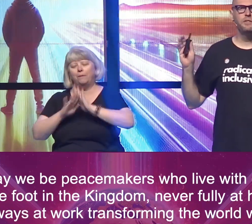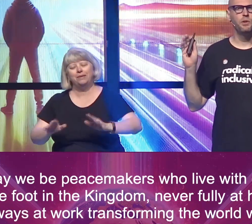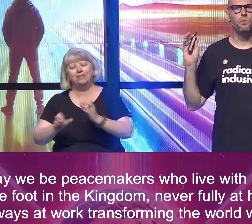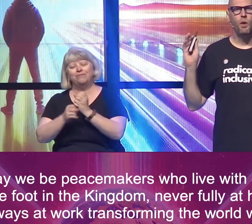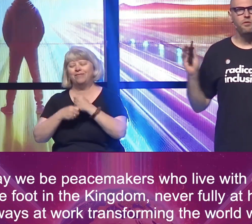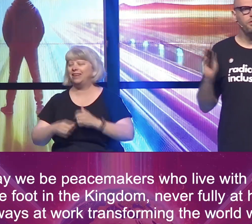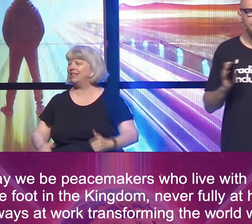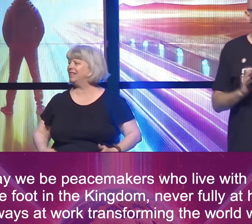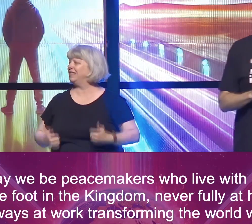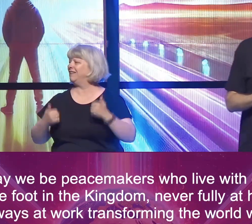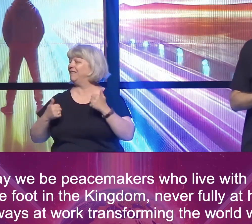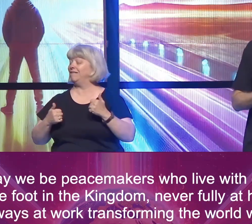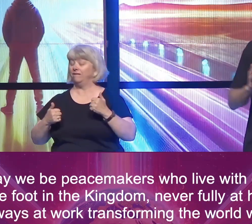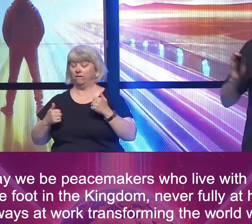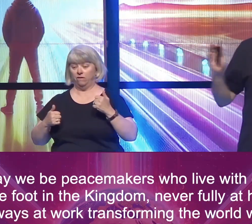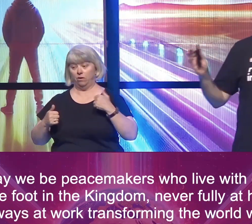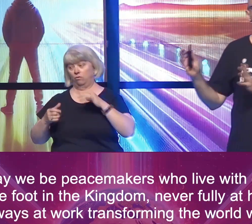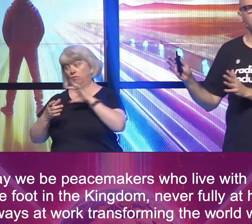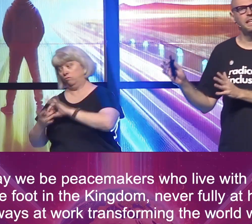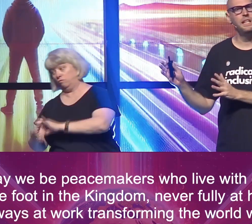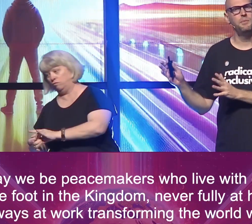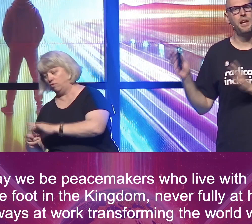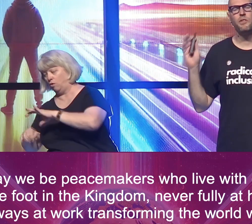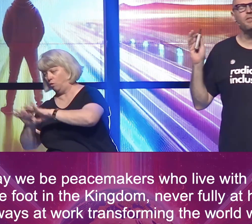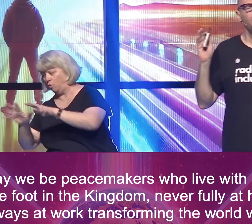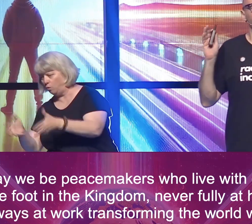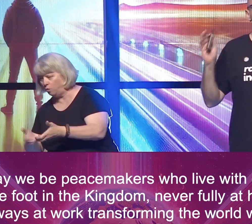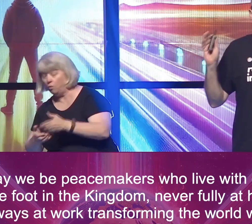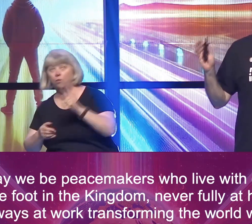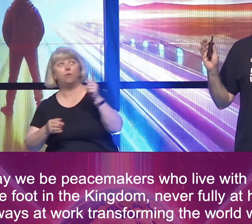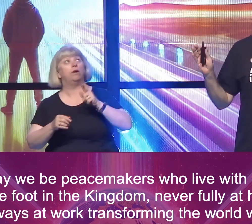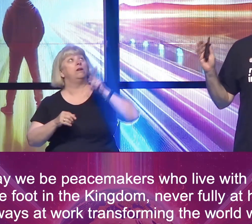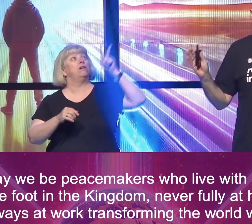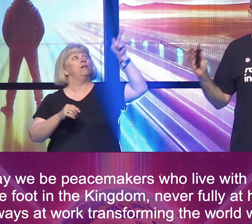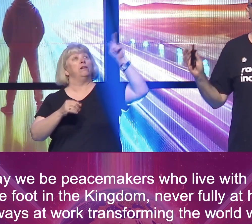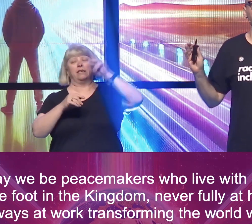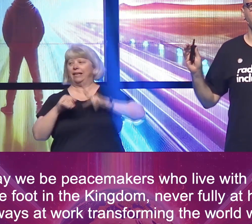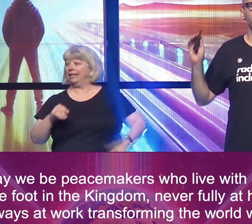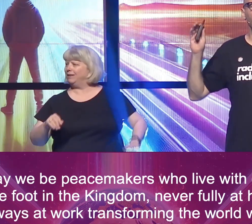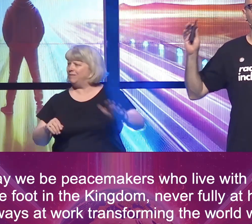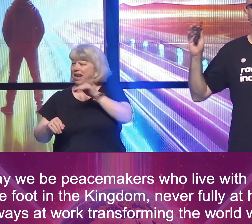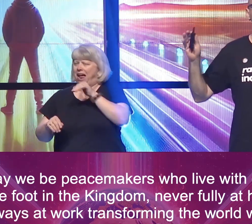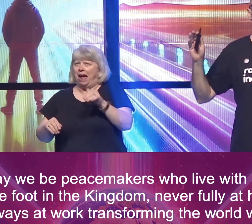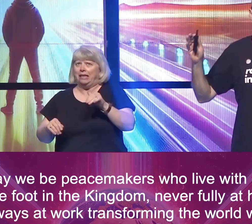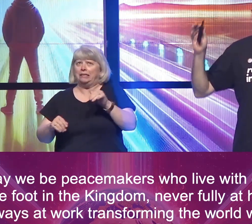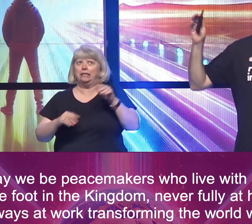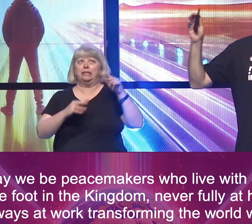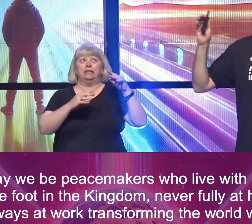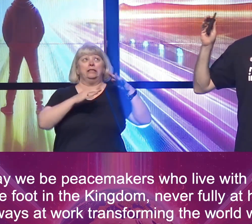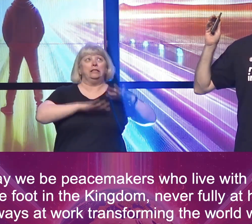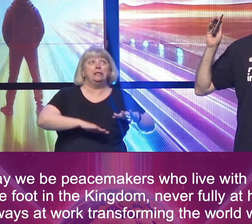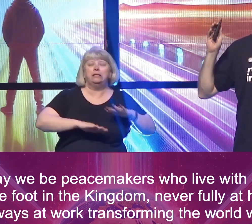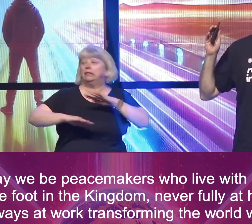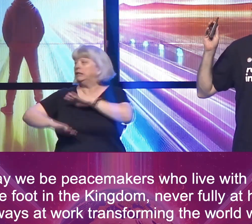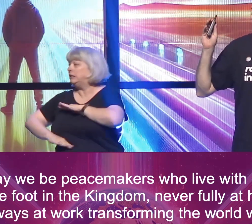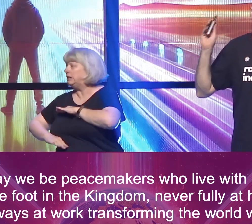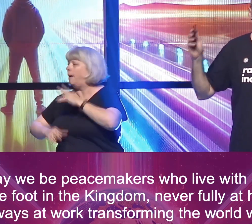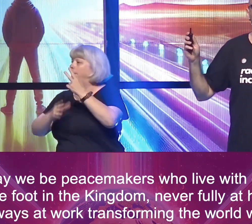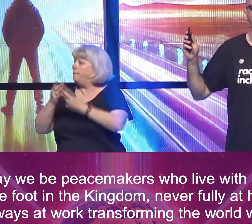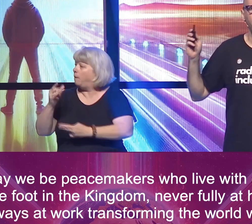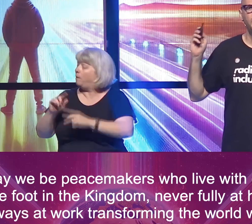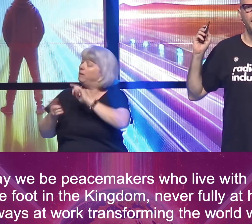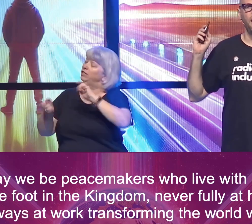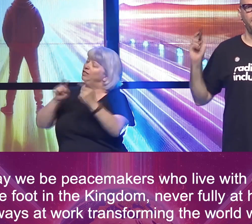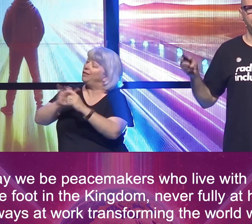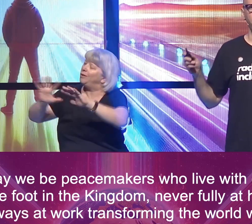who live with one foot in this world and one foot in the kingdom, never really fully at home in either, but always at work transforming the world with the